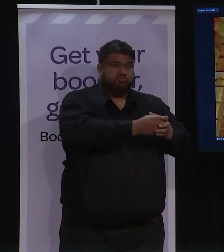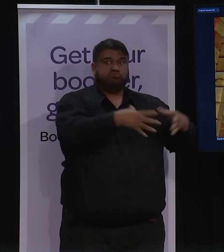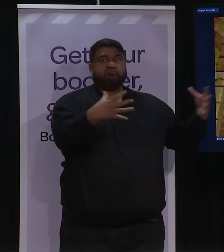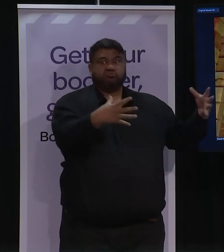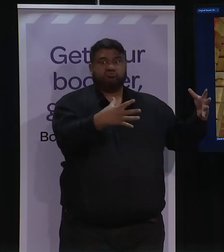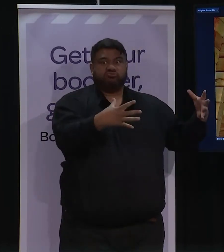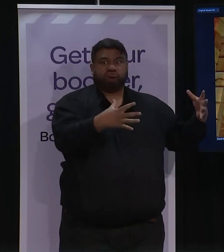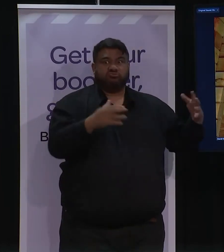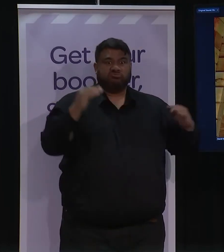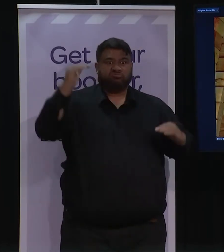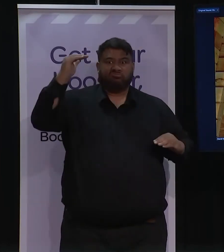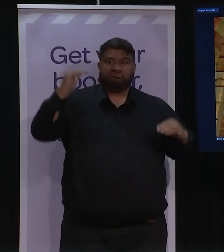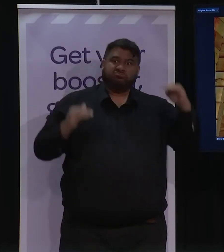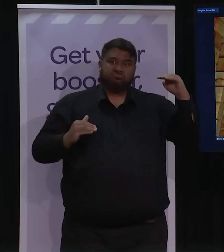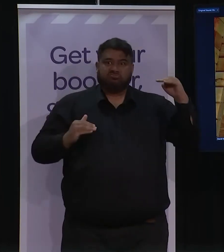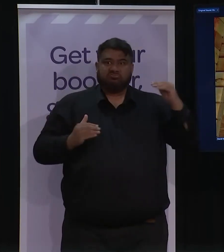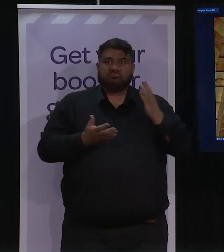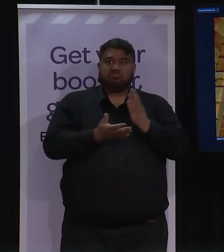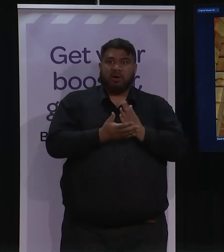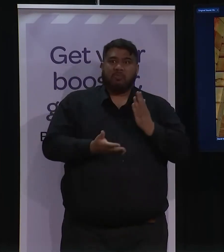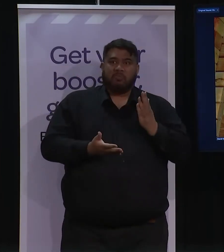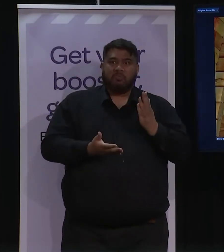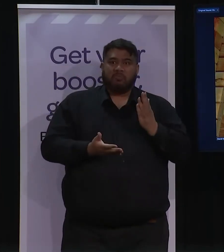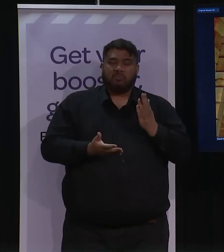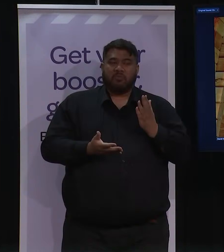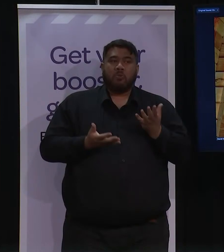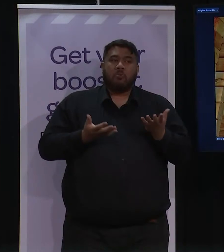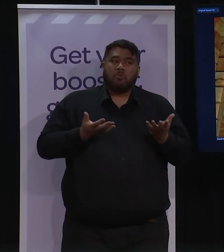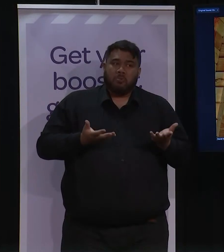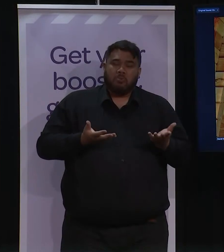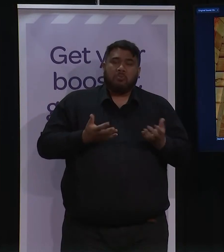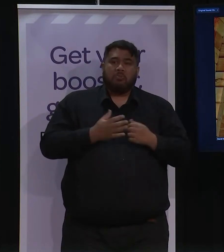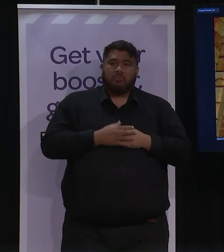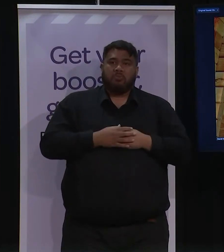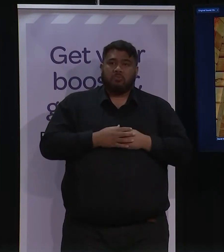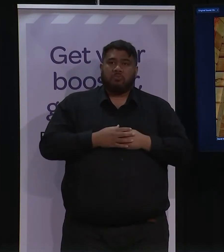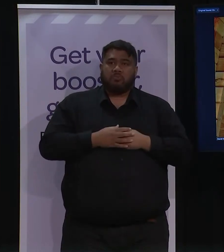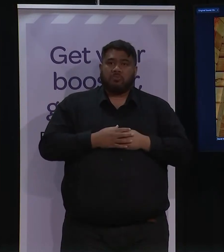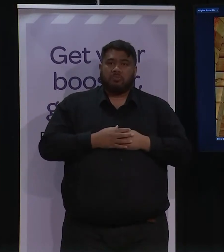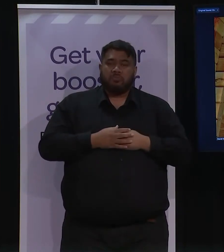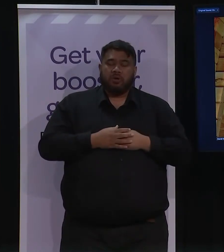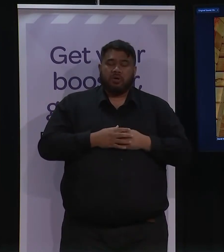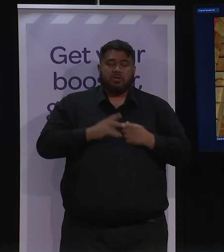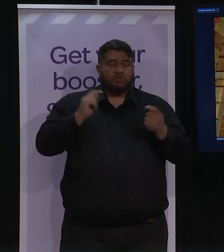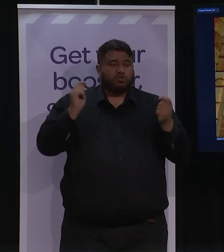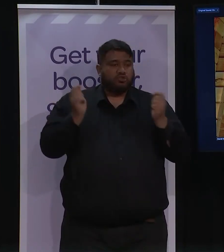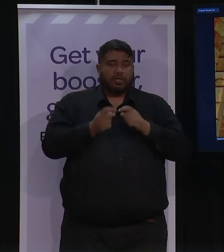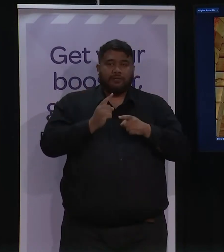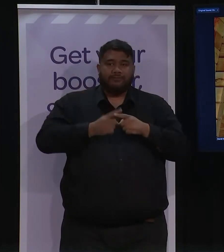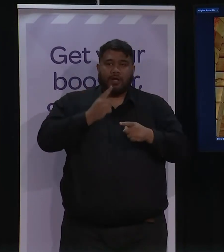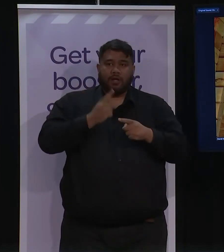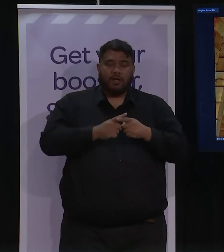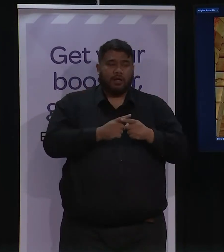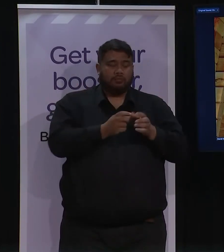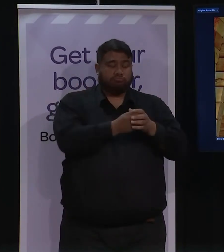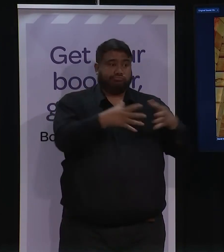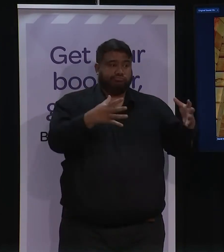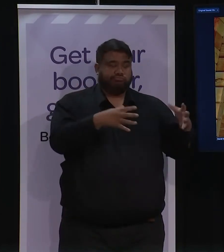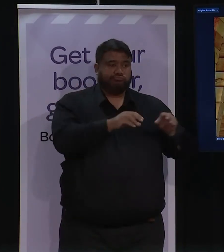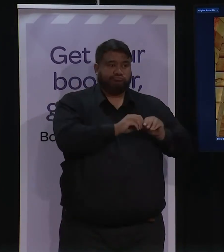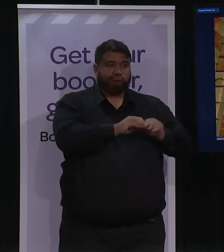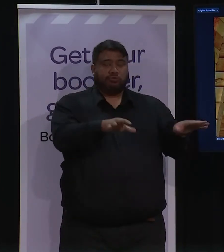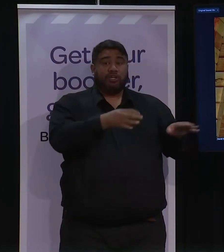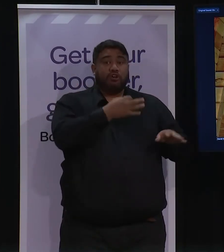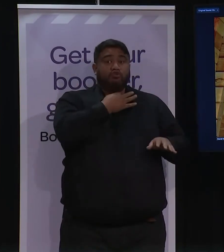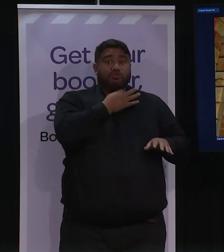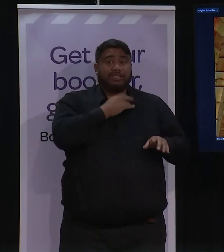massively increased, as we had to expect. So given the rapid change in risks posed, we